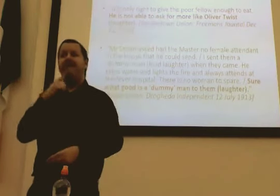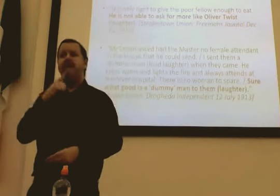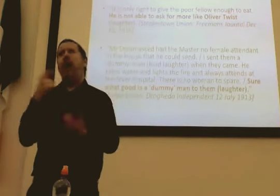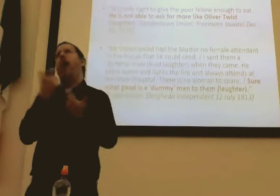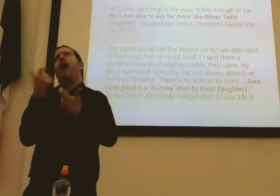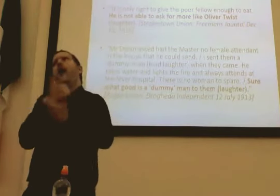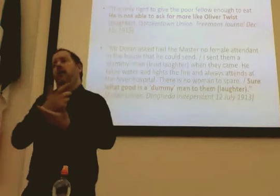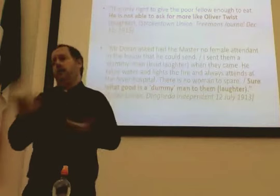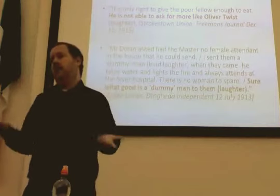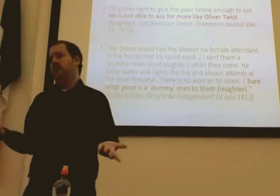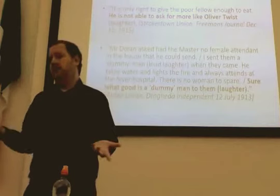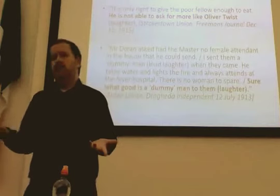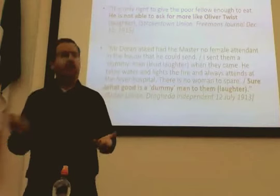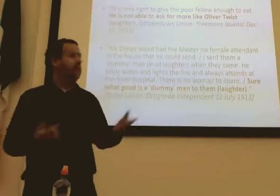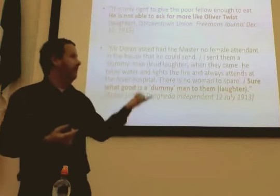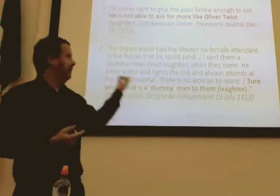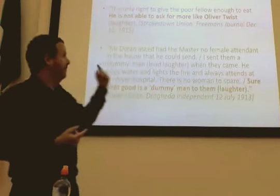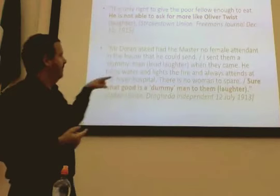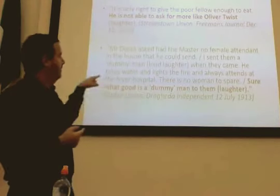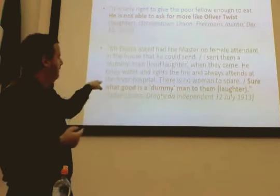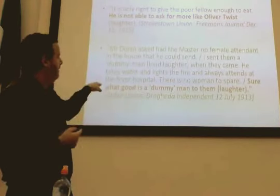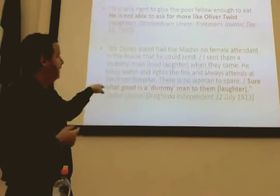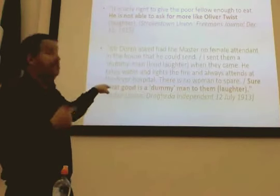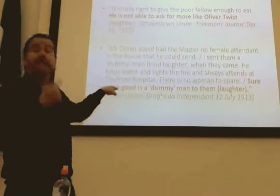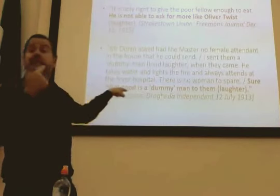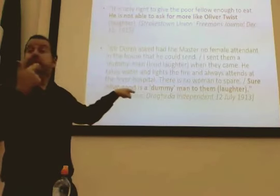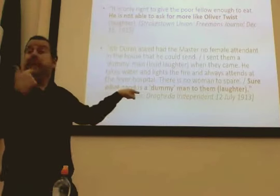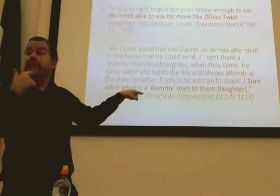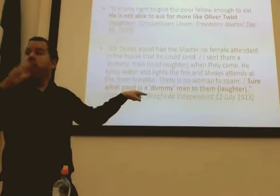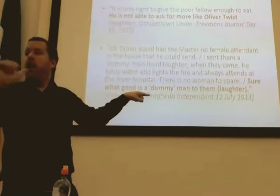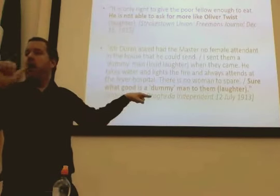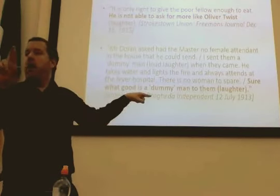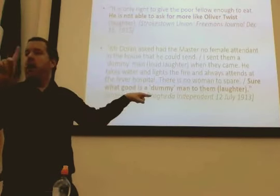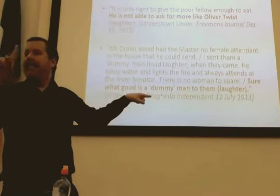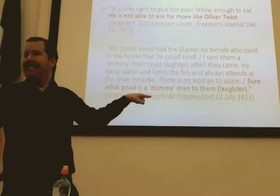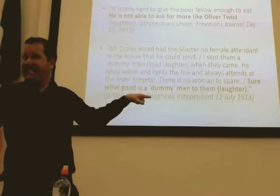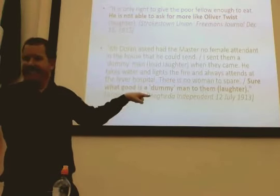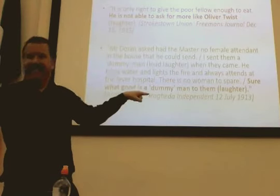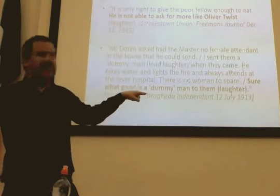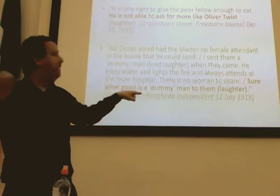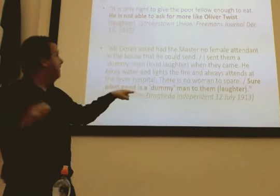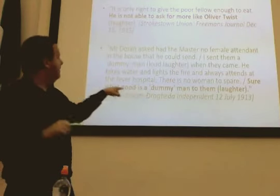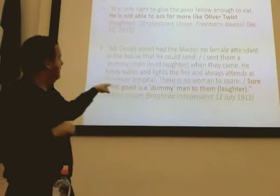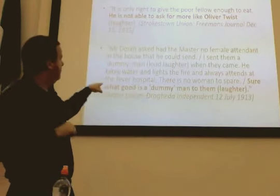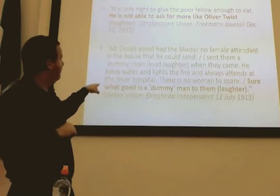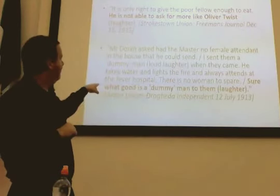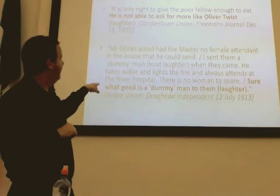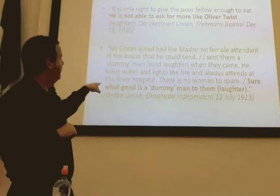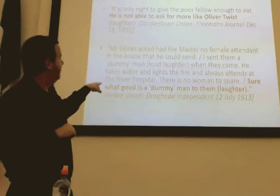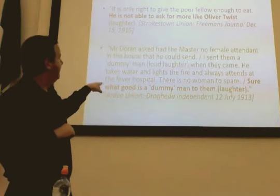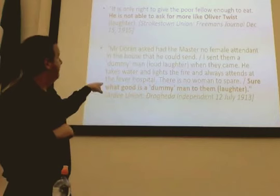So, because he was deaf, so they're just slagging him, like, you know. The second is from RD.